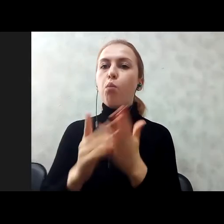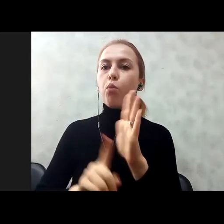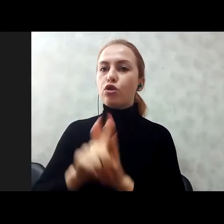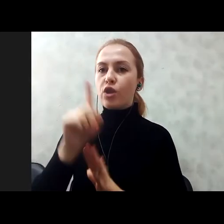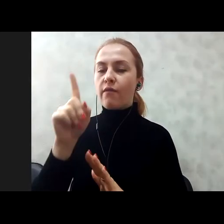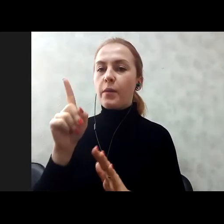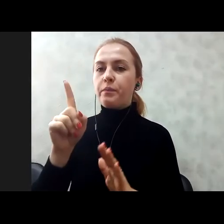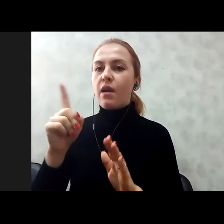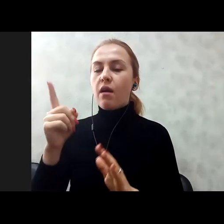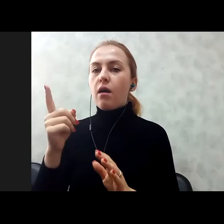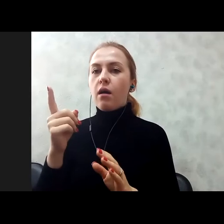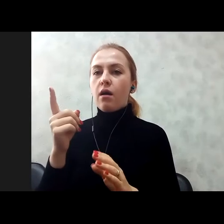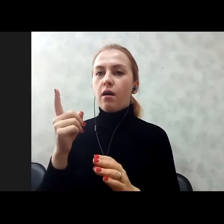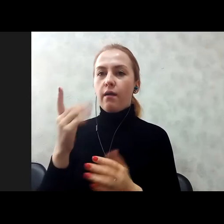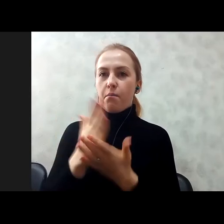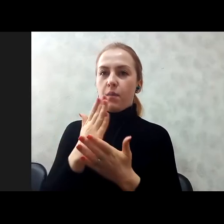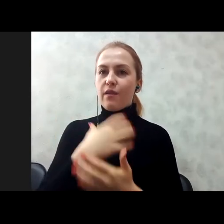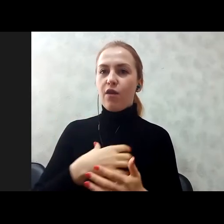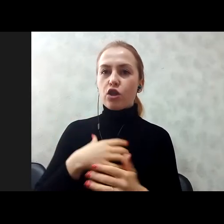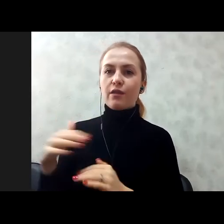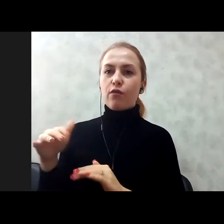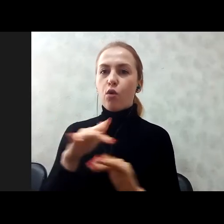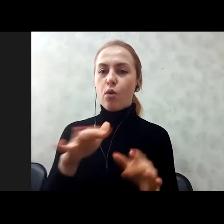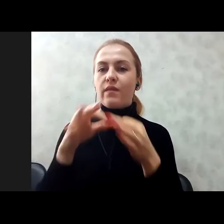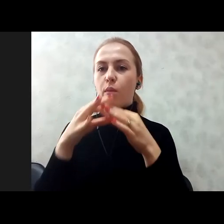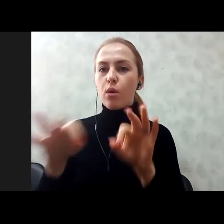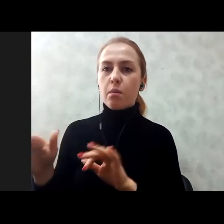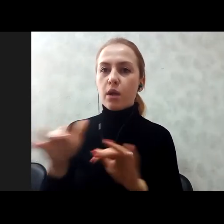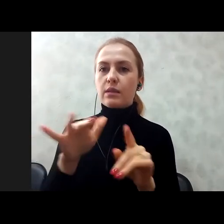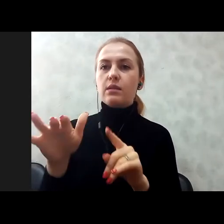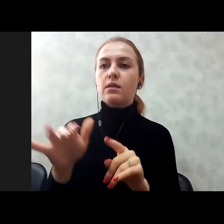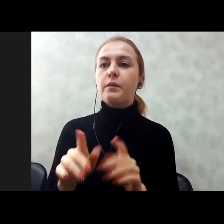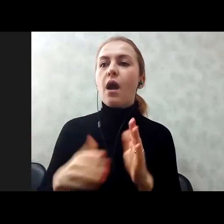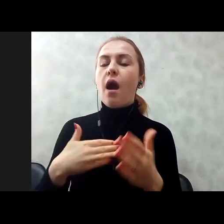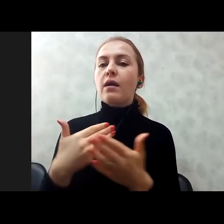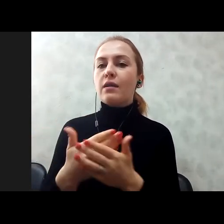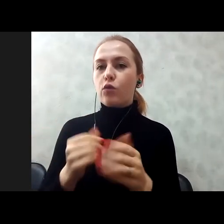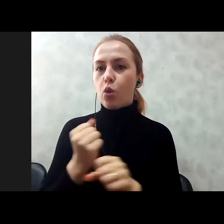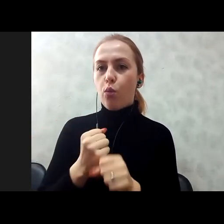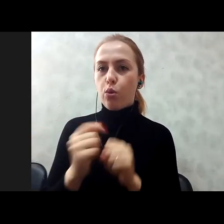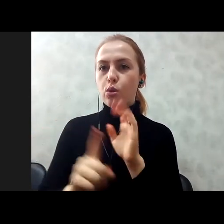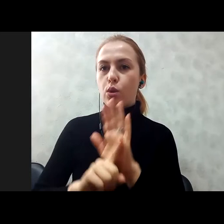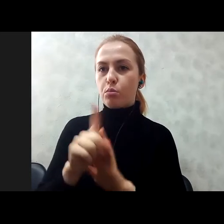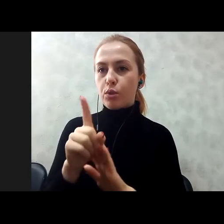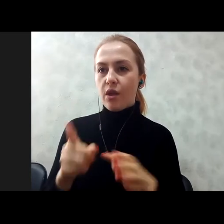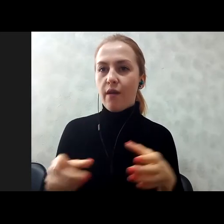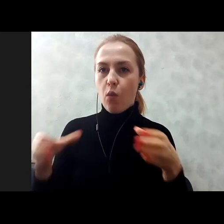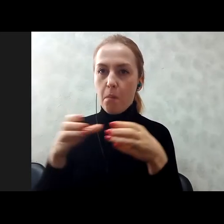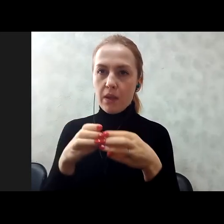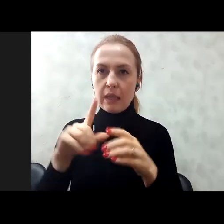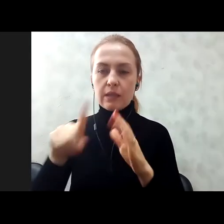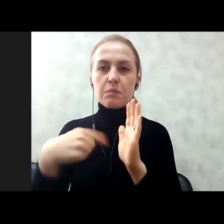that artificial intelligence has started to play the more prominent role in electoral processes. So